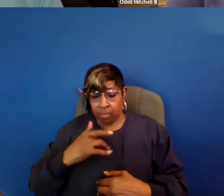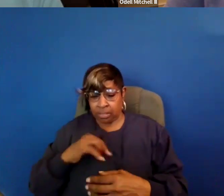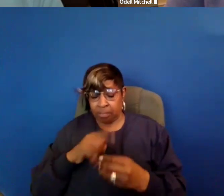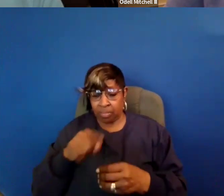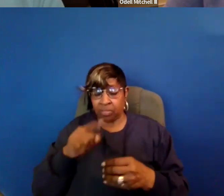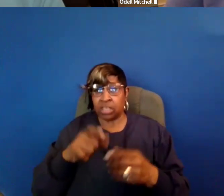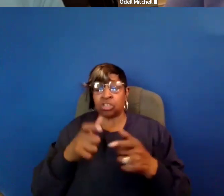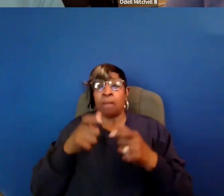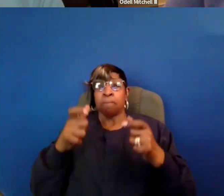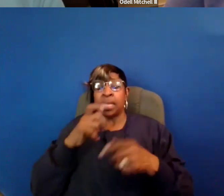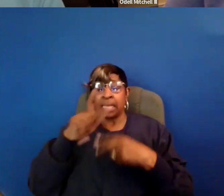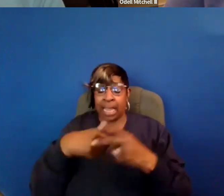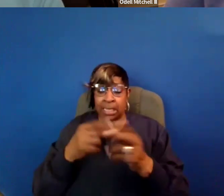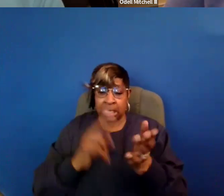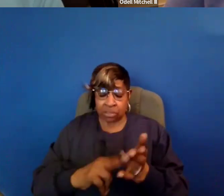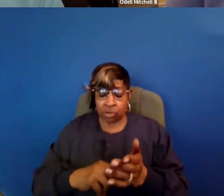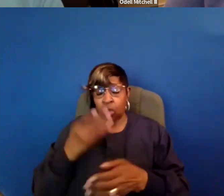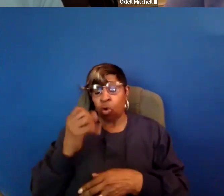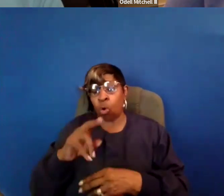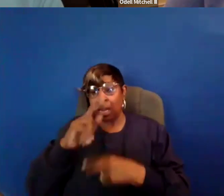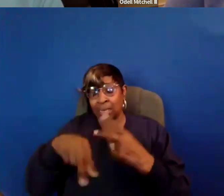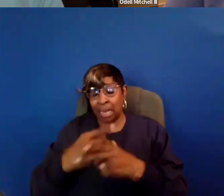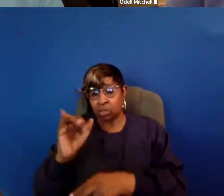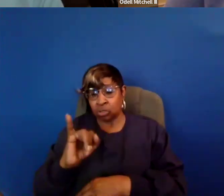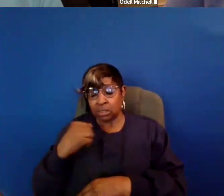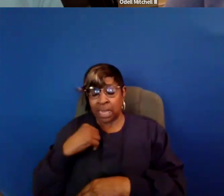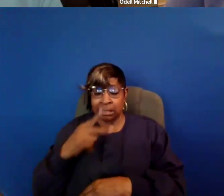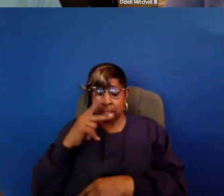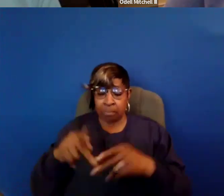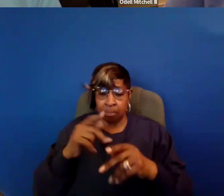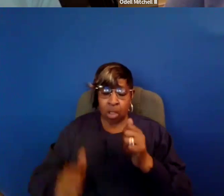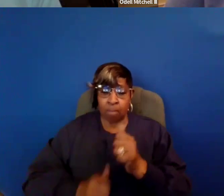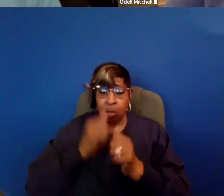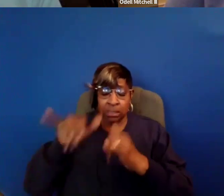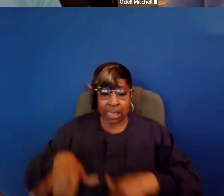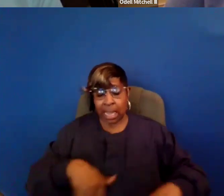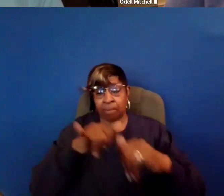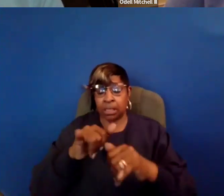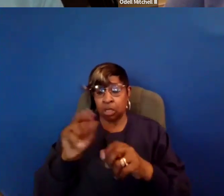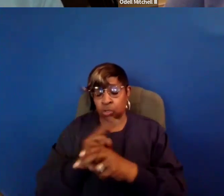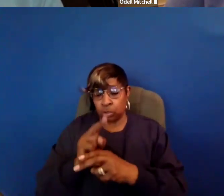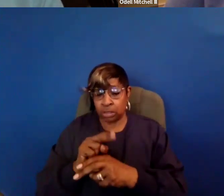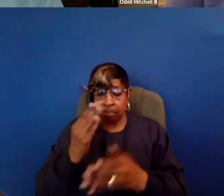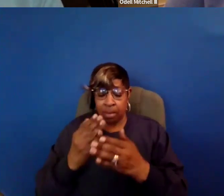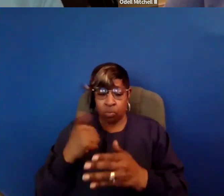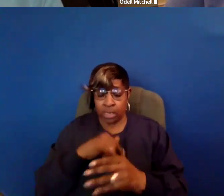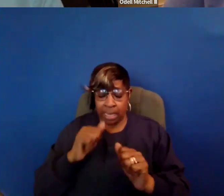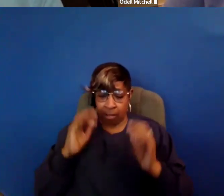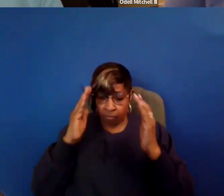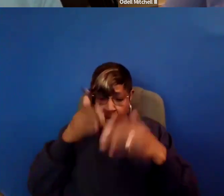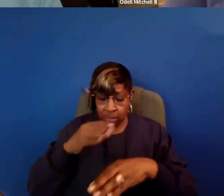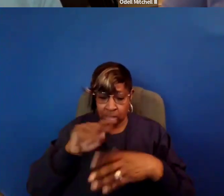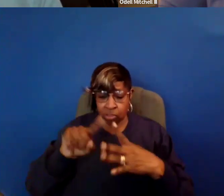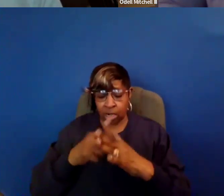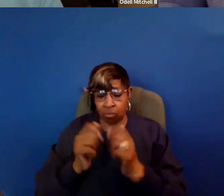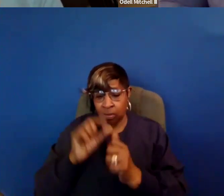big kind of contracts or kinds of insurance that I really see people most commonly using, maybe we can fill this answer in with a little bit of that